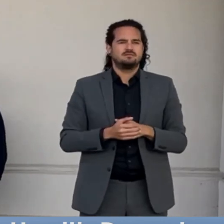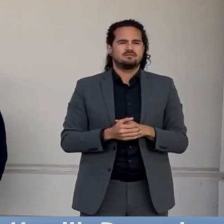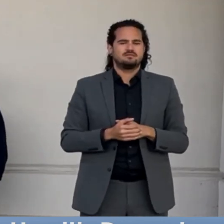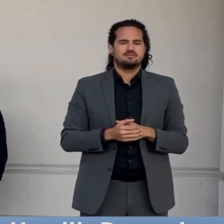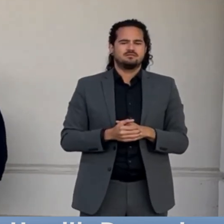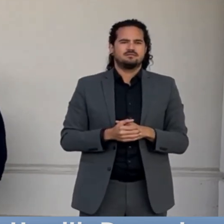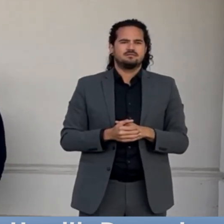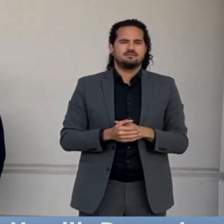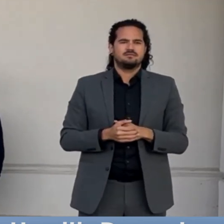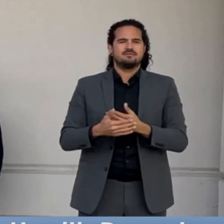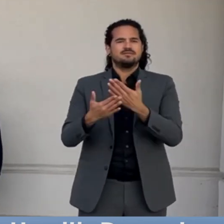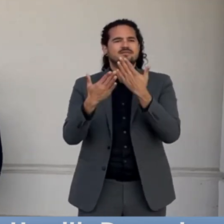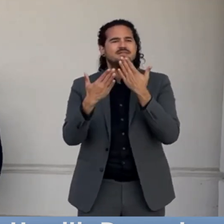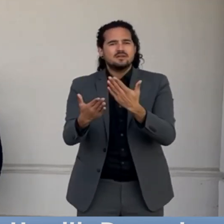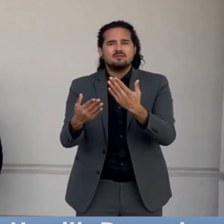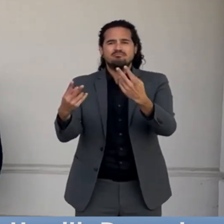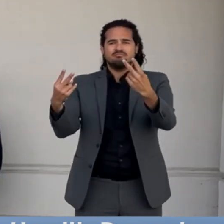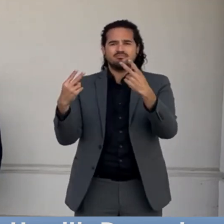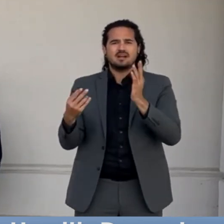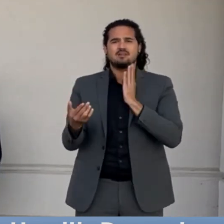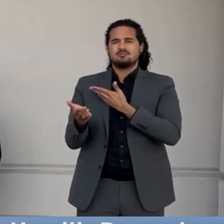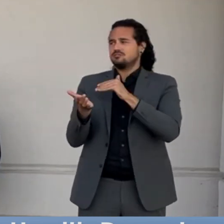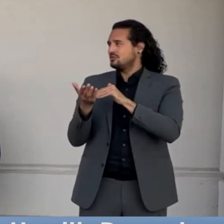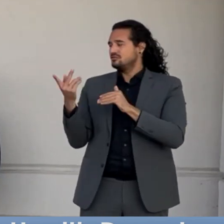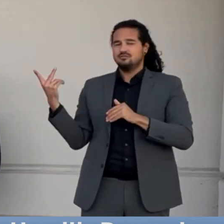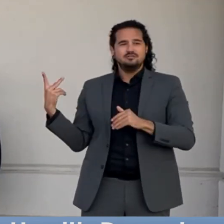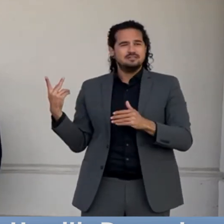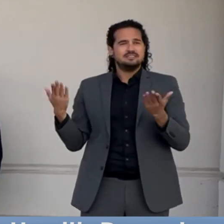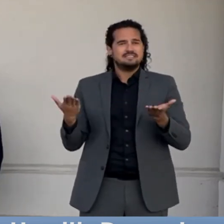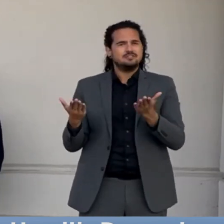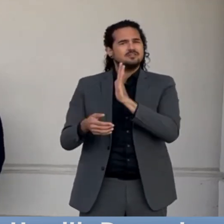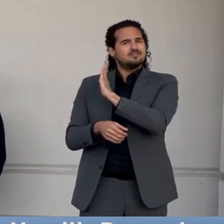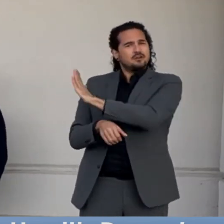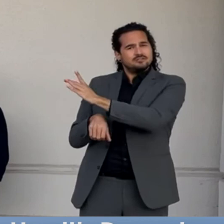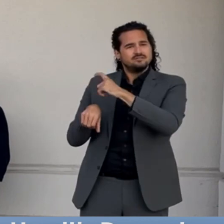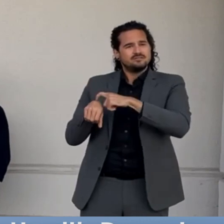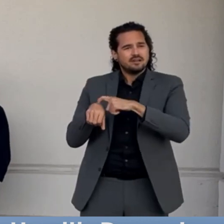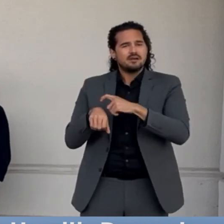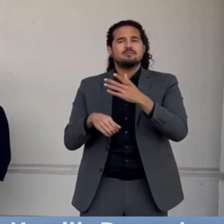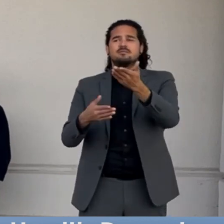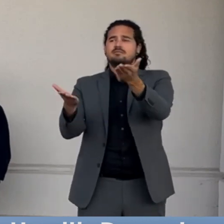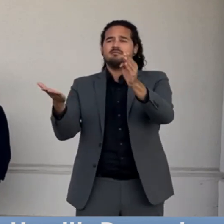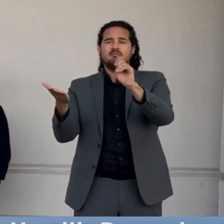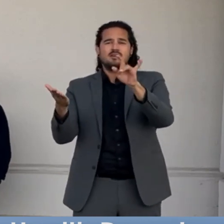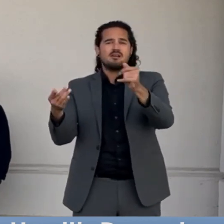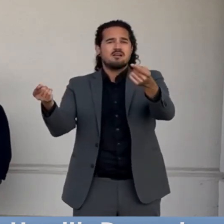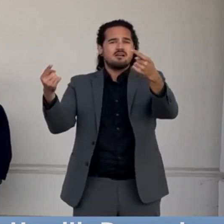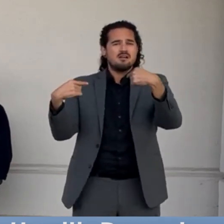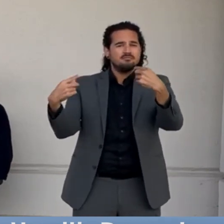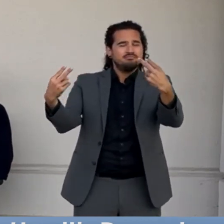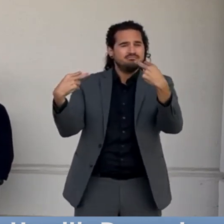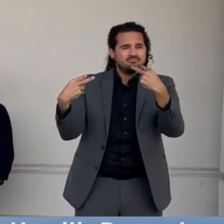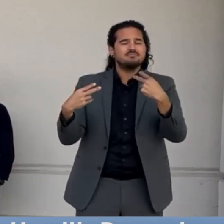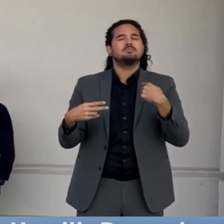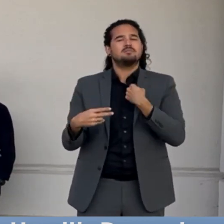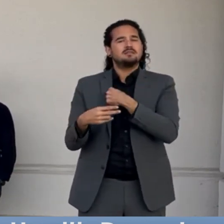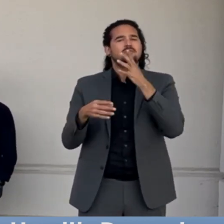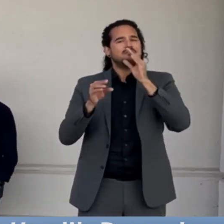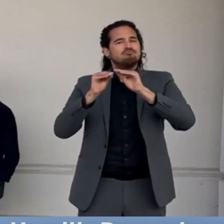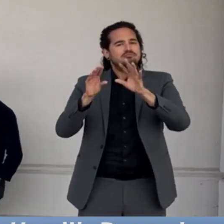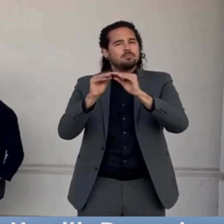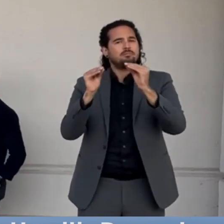Thank you to our doctors for their time. Thank you for the media for being here. And have a good rest of the day, and we'll provide more updates as we have them for you. Thank you.